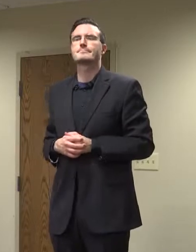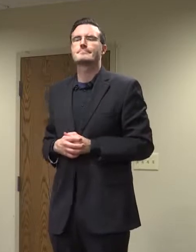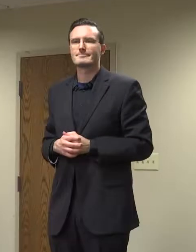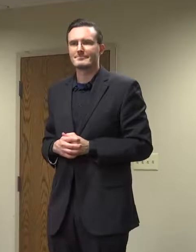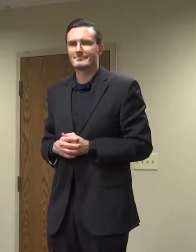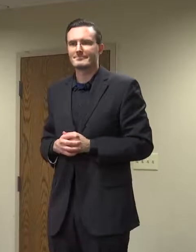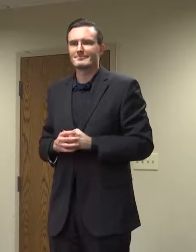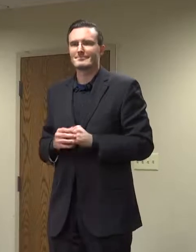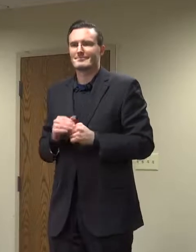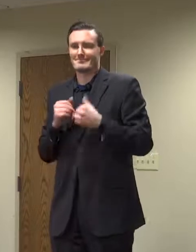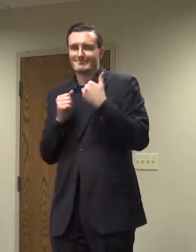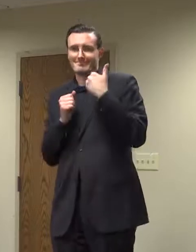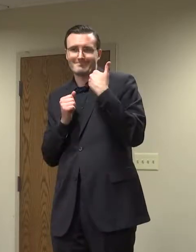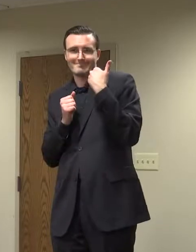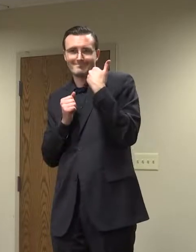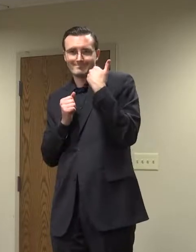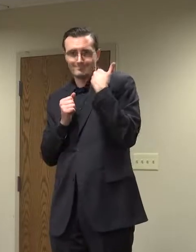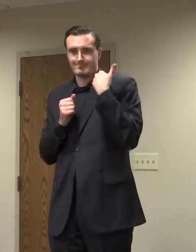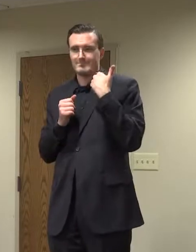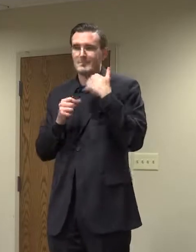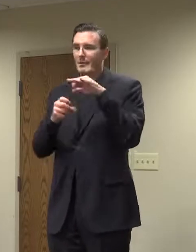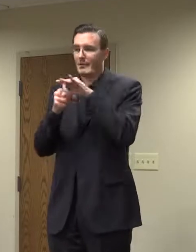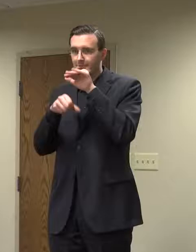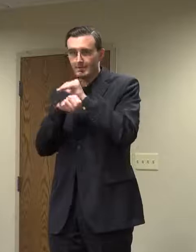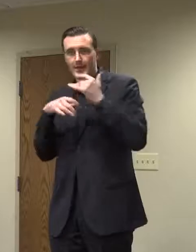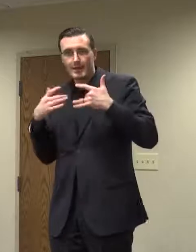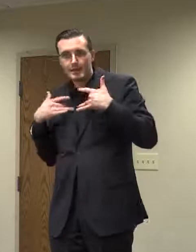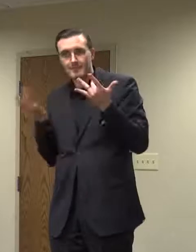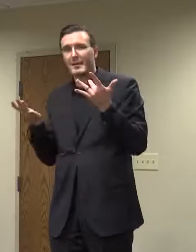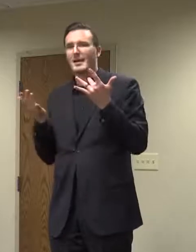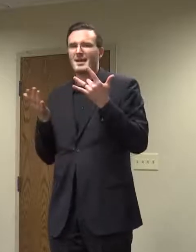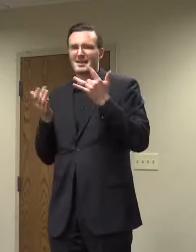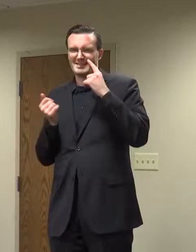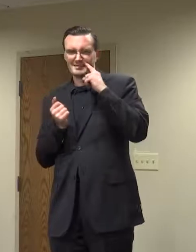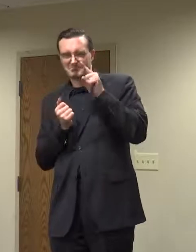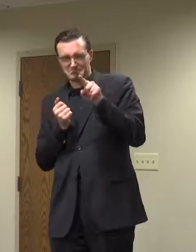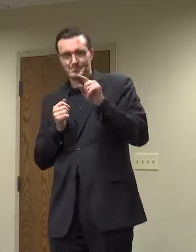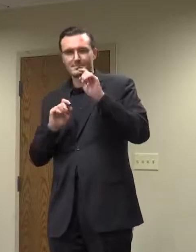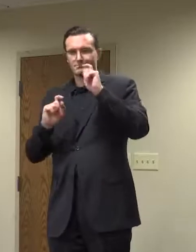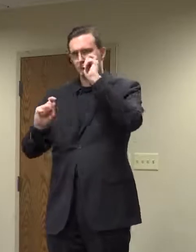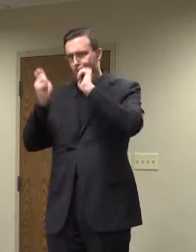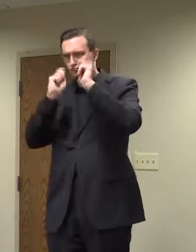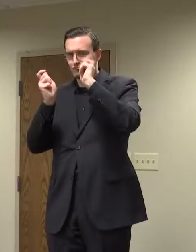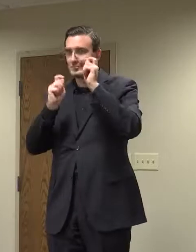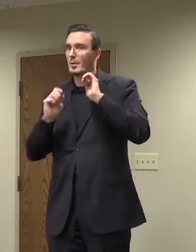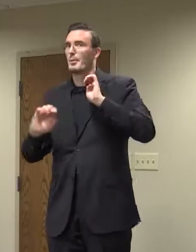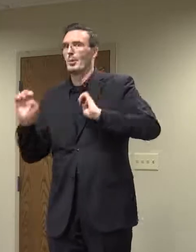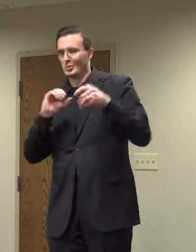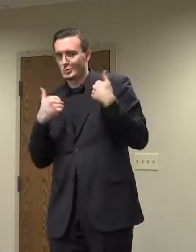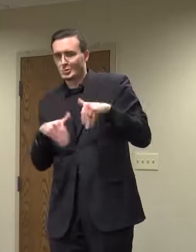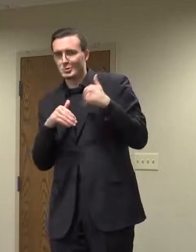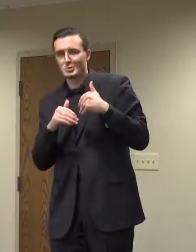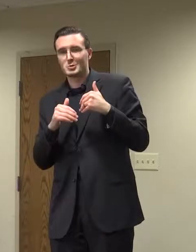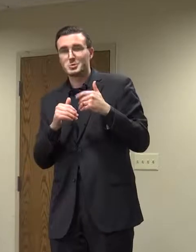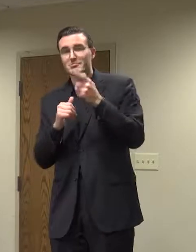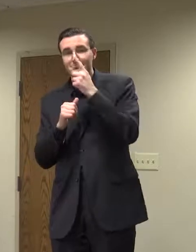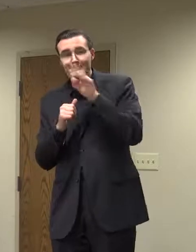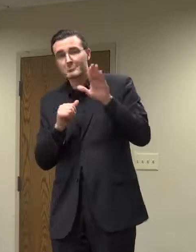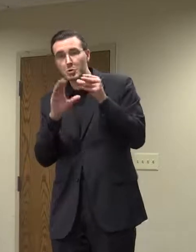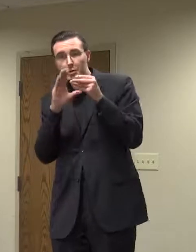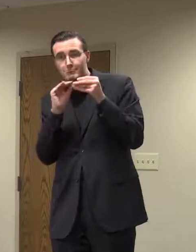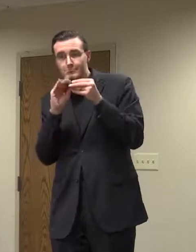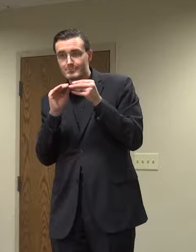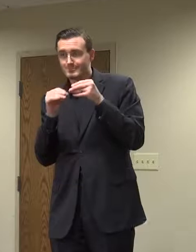emotions when we're talking about some of these election night events. Is there anything that you want to say or comment on about some of these events that might be going on in our community? Oh, I would